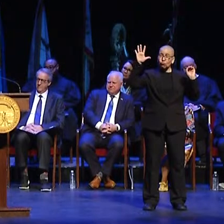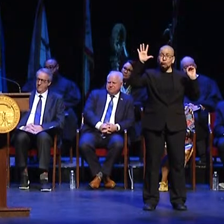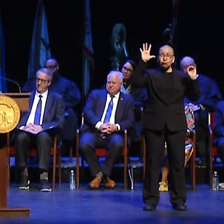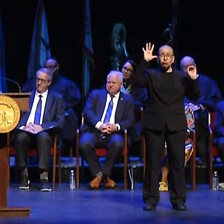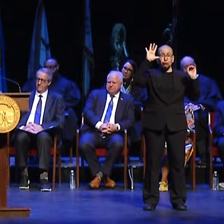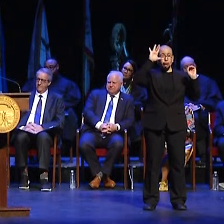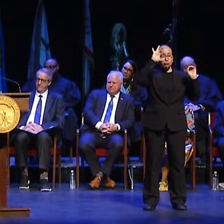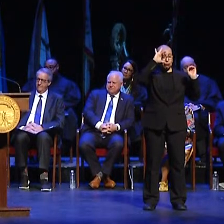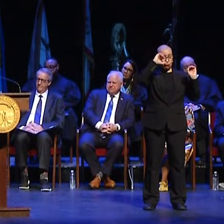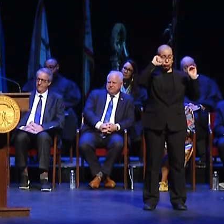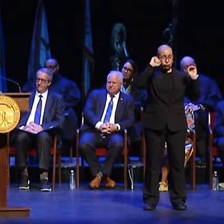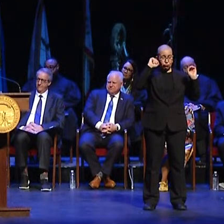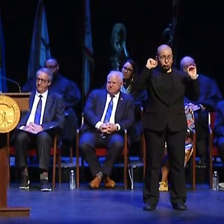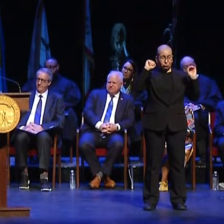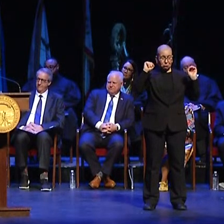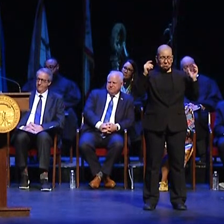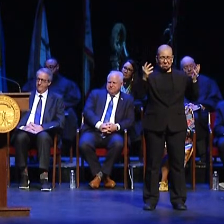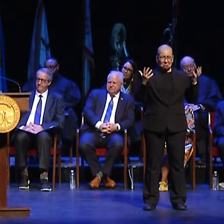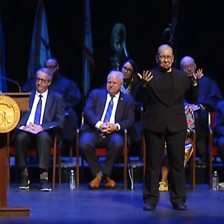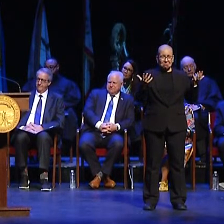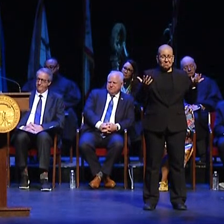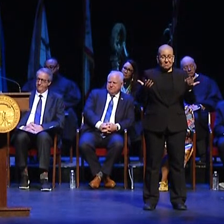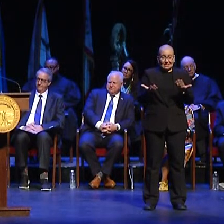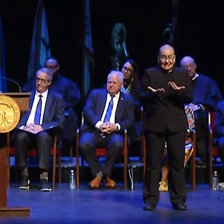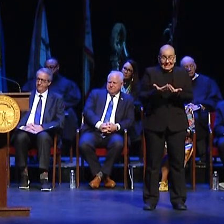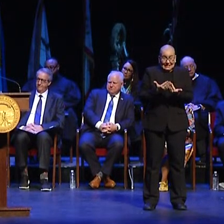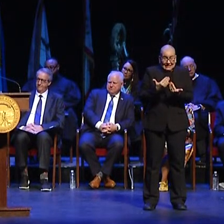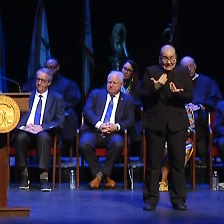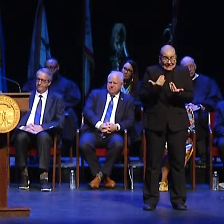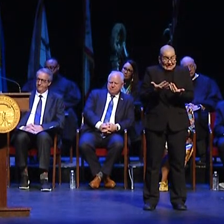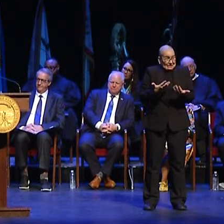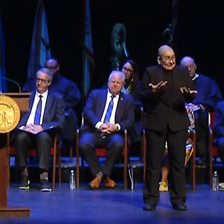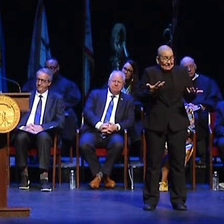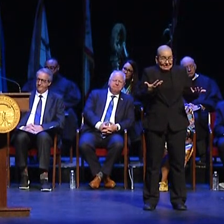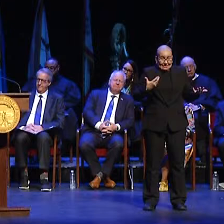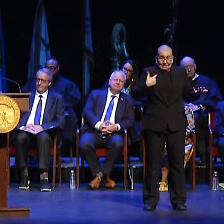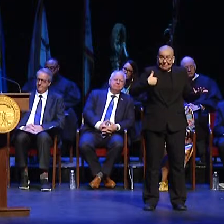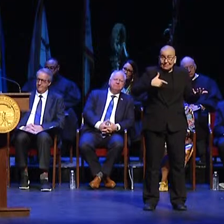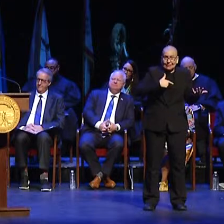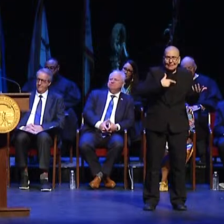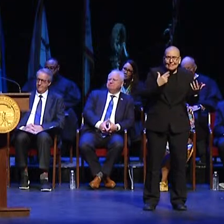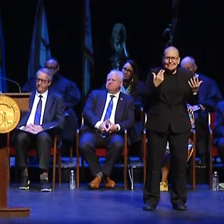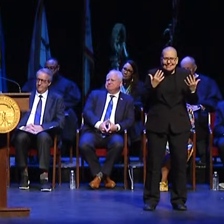It's easy if you try.